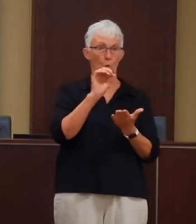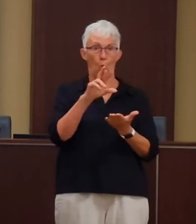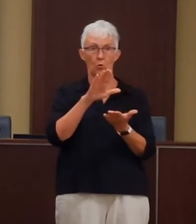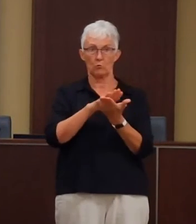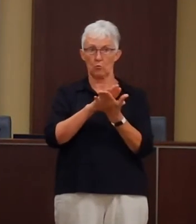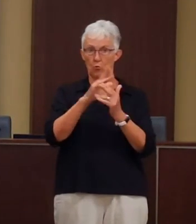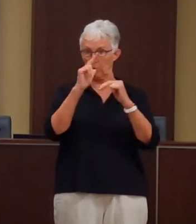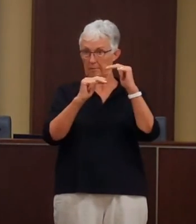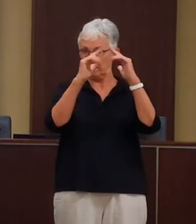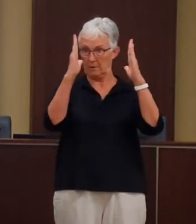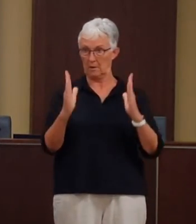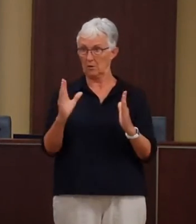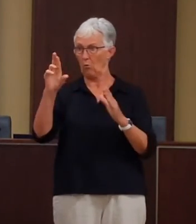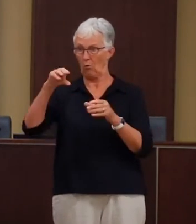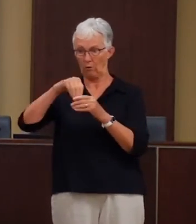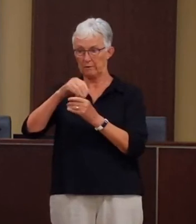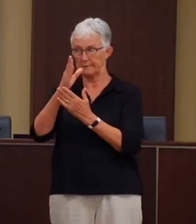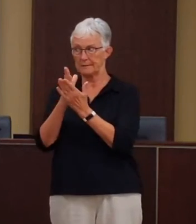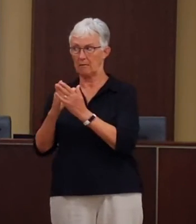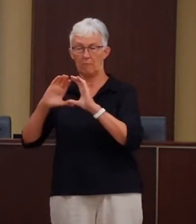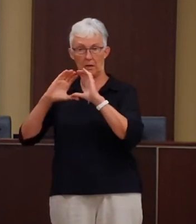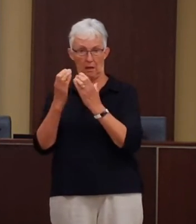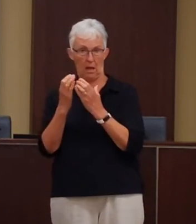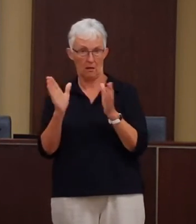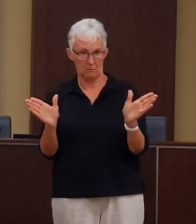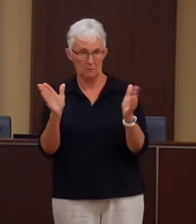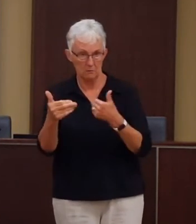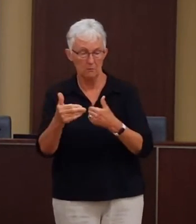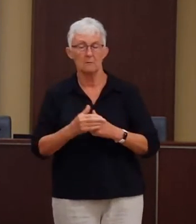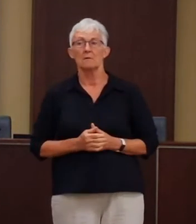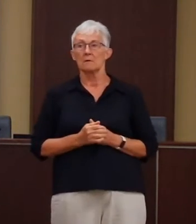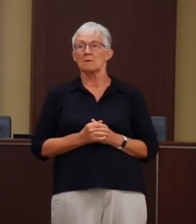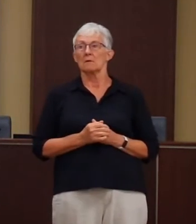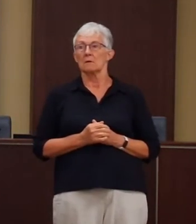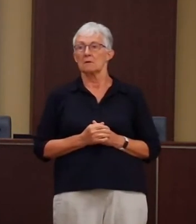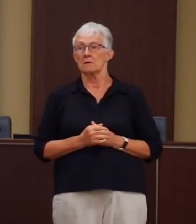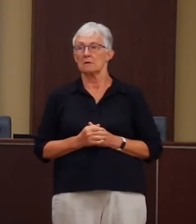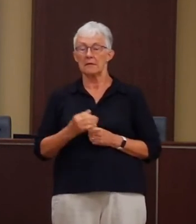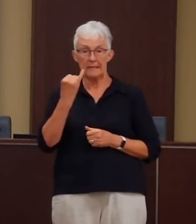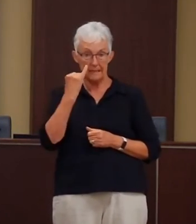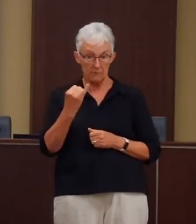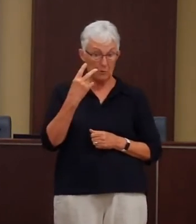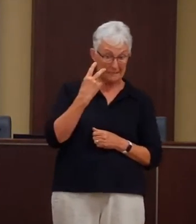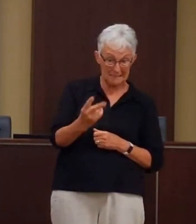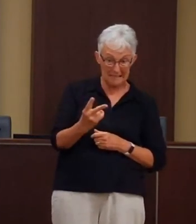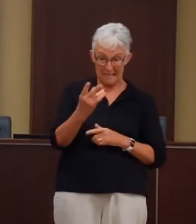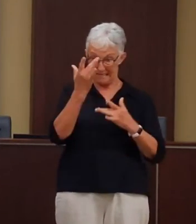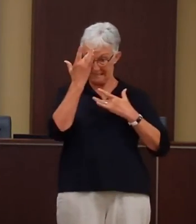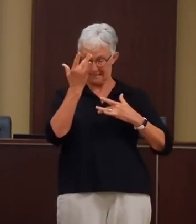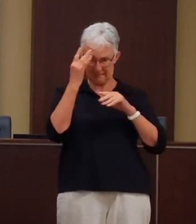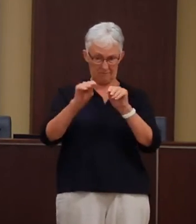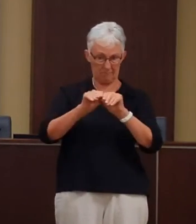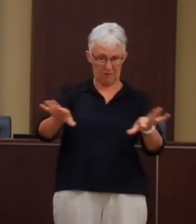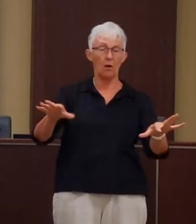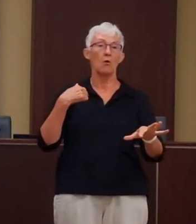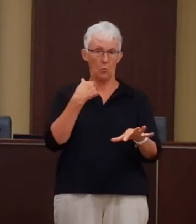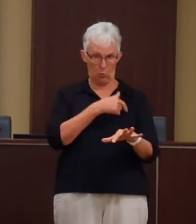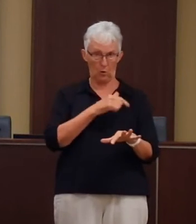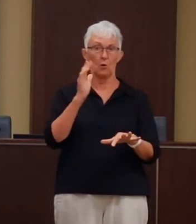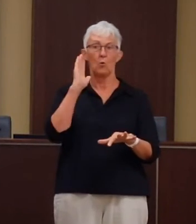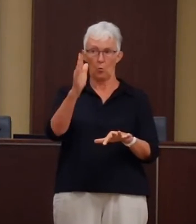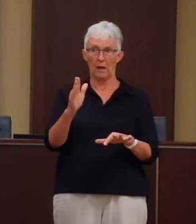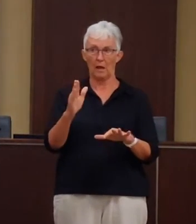And as we've done in the past, we'll isolate wherever there is a potential outbreak or a risk of spread, we'll